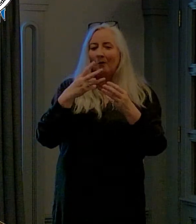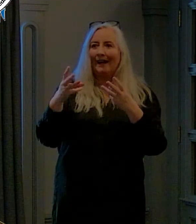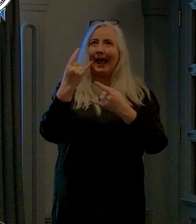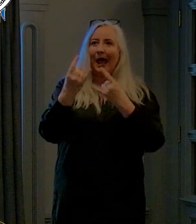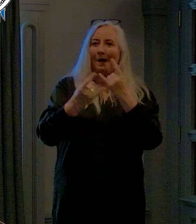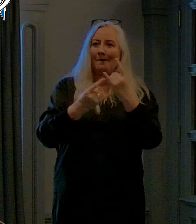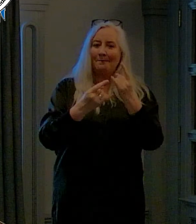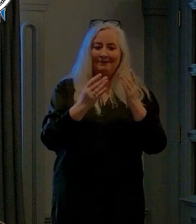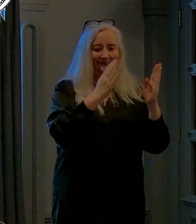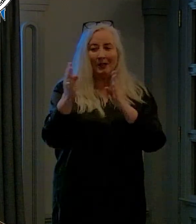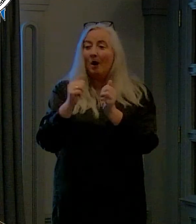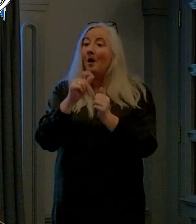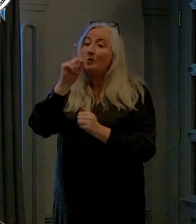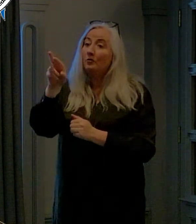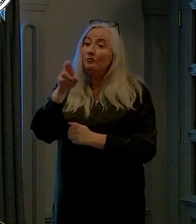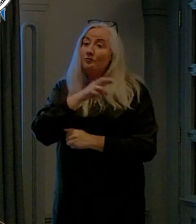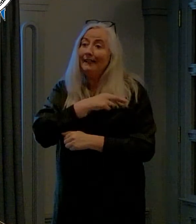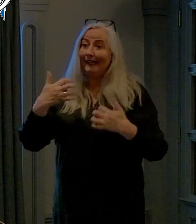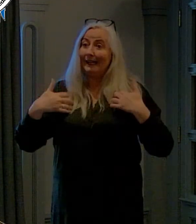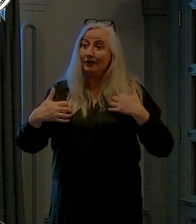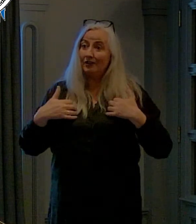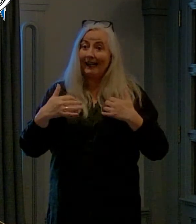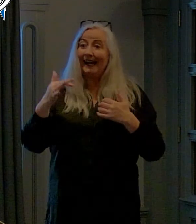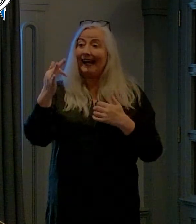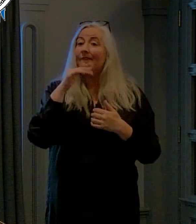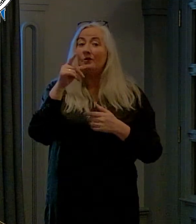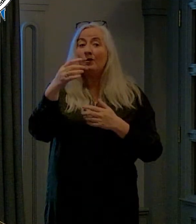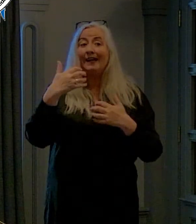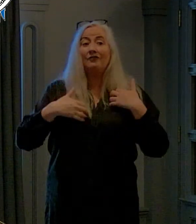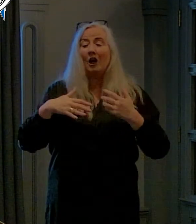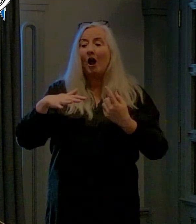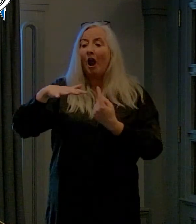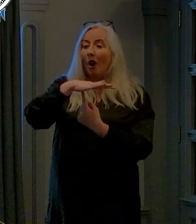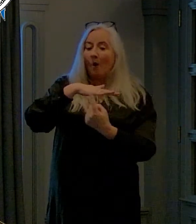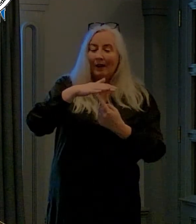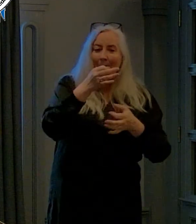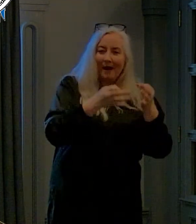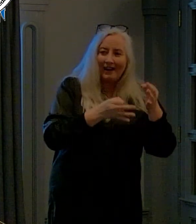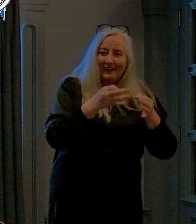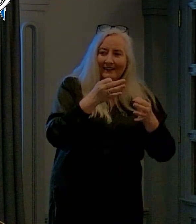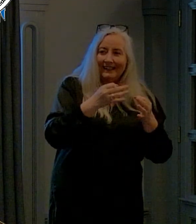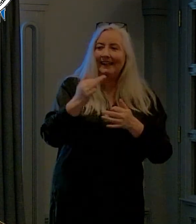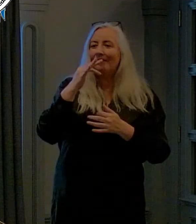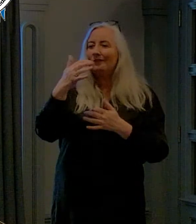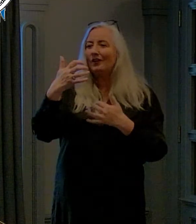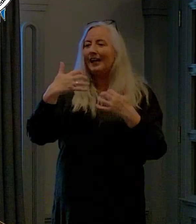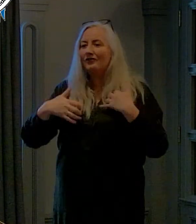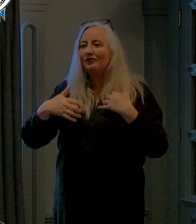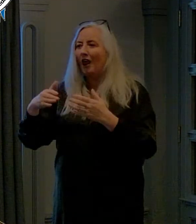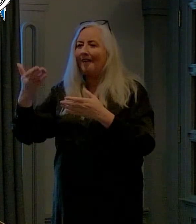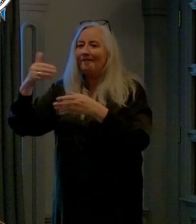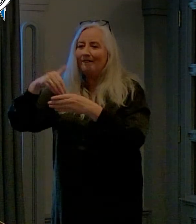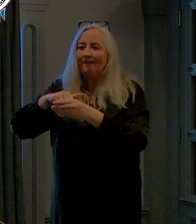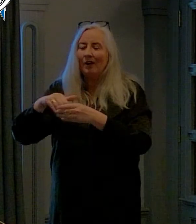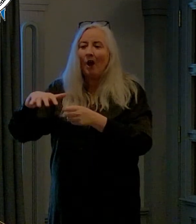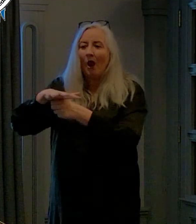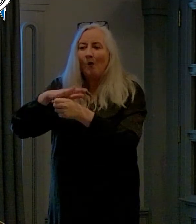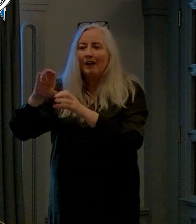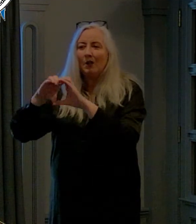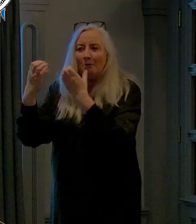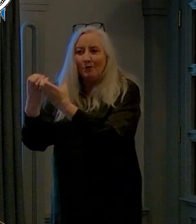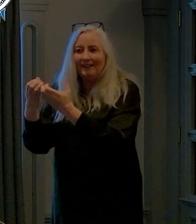it's really interesting to sit on them, because if you're interested in local politics and you're interested in getting involved in your local community and making those,